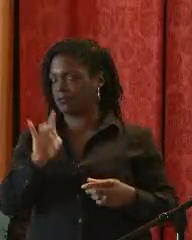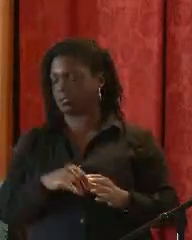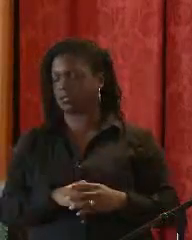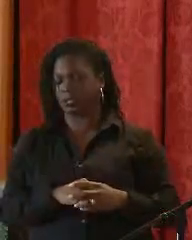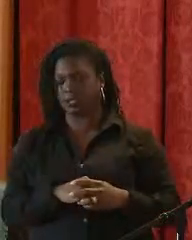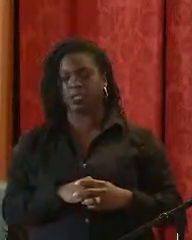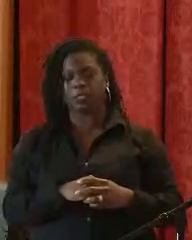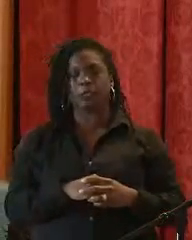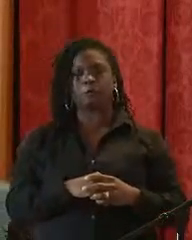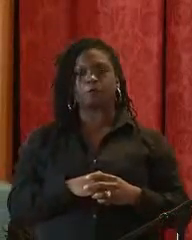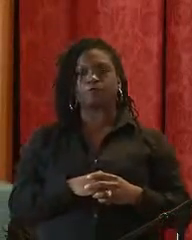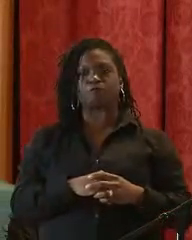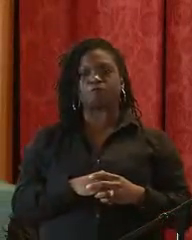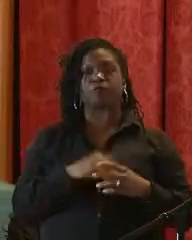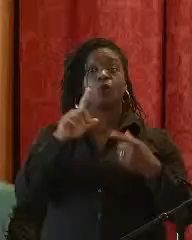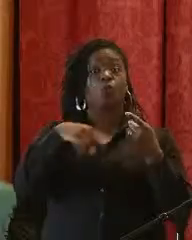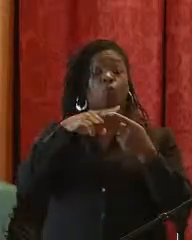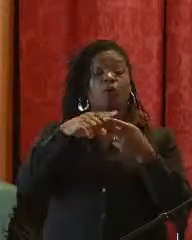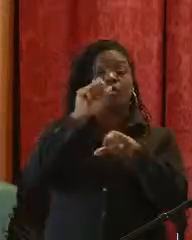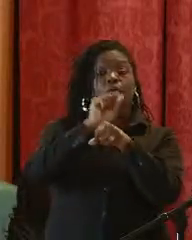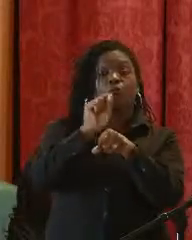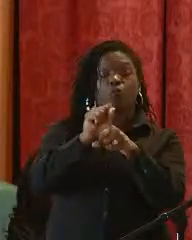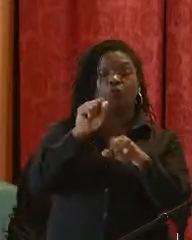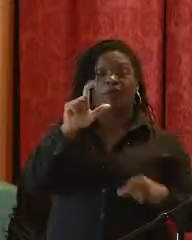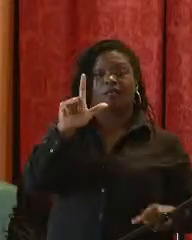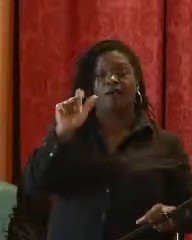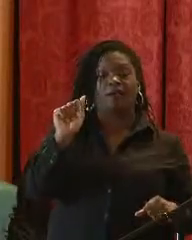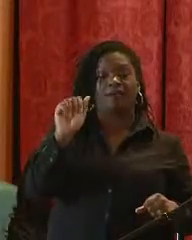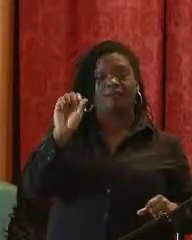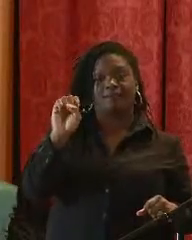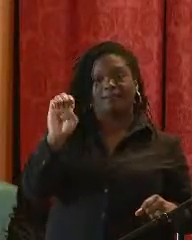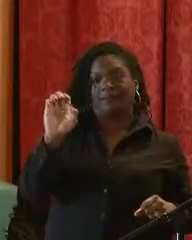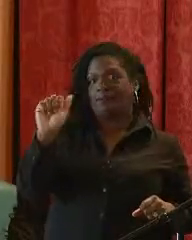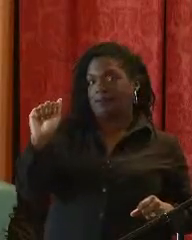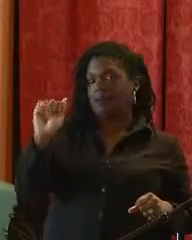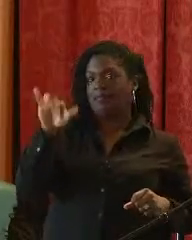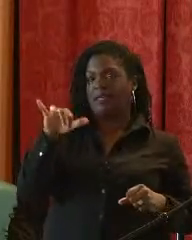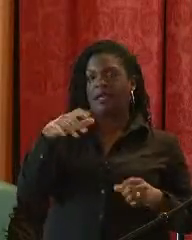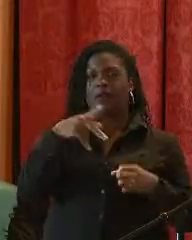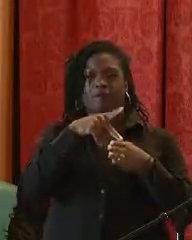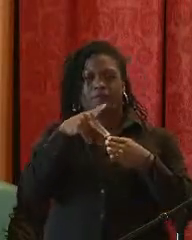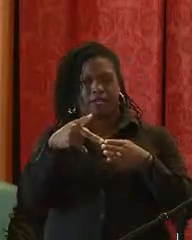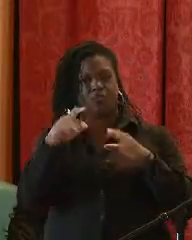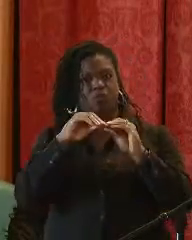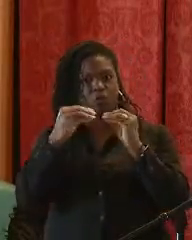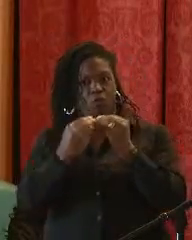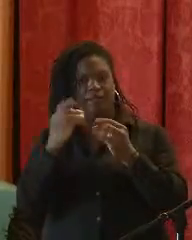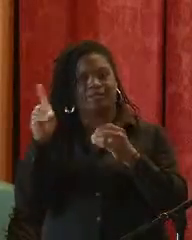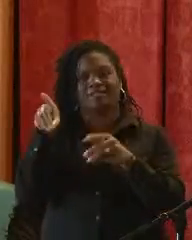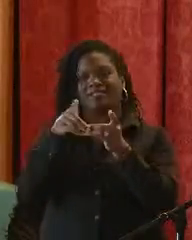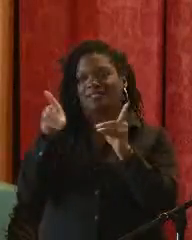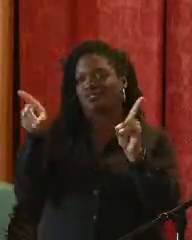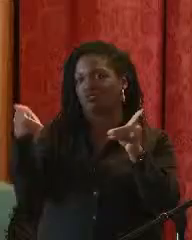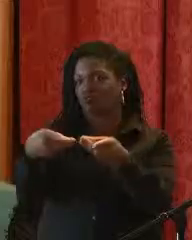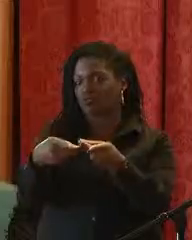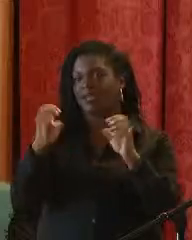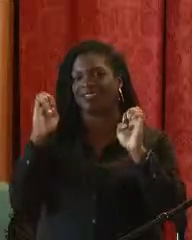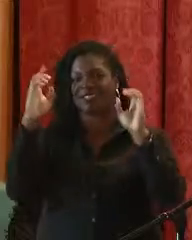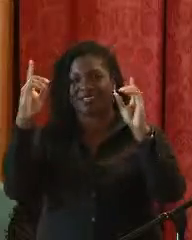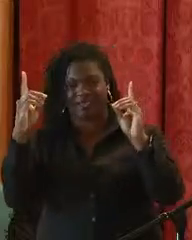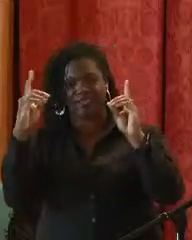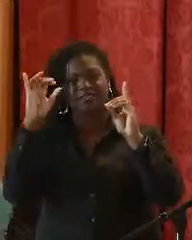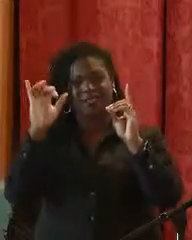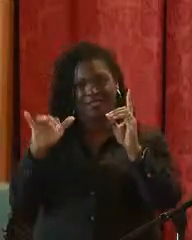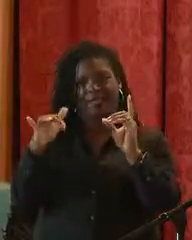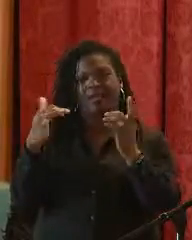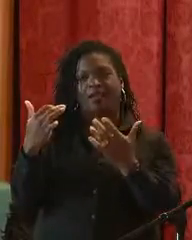When Charlie served as an officer of LACIA, the professional organization of district special education directors, during my